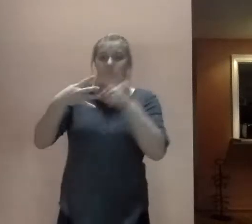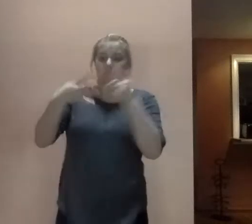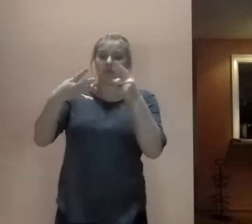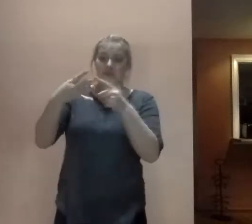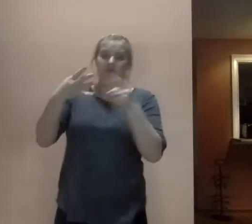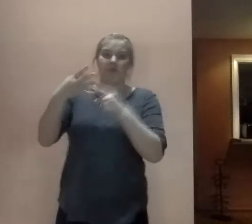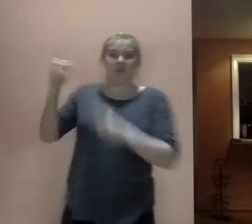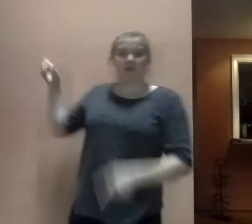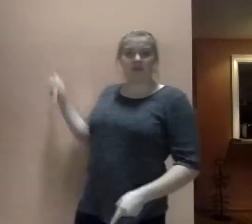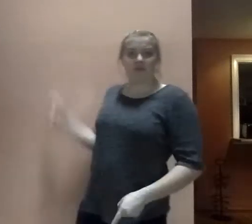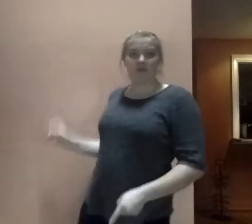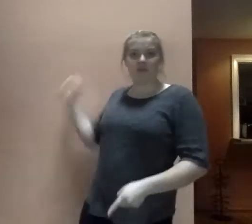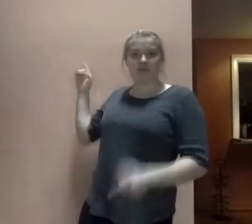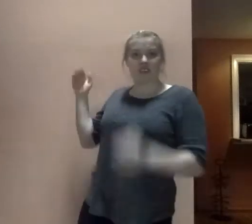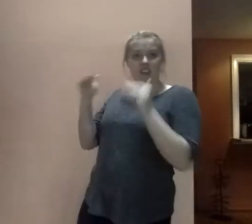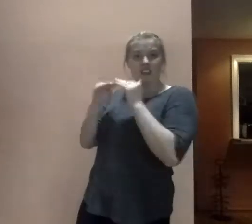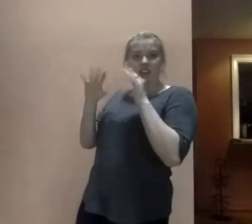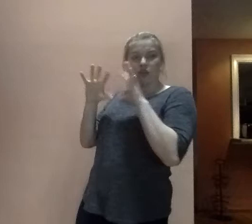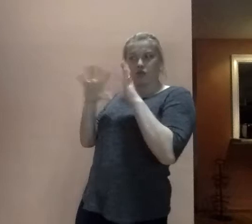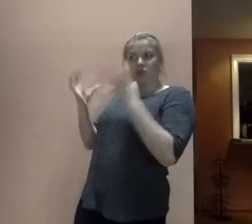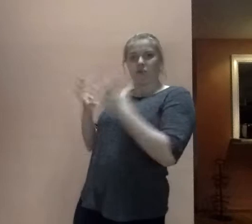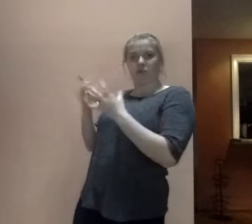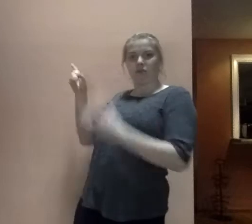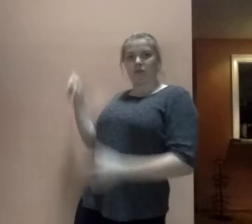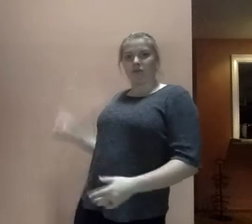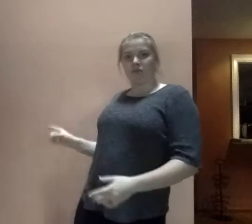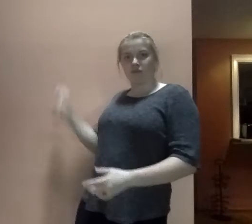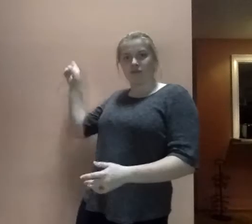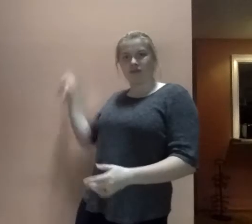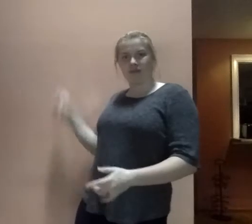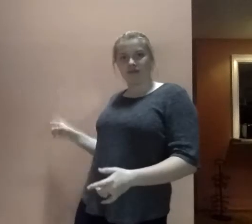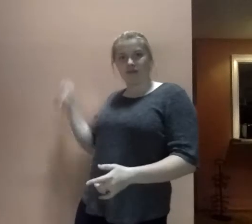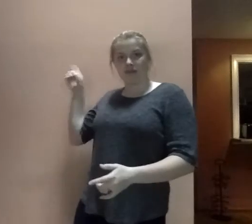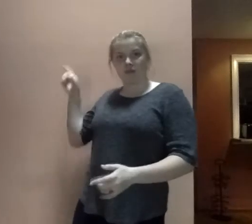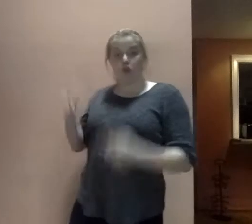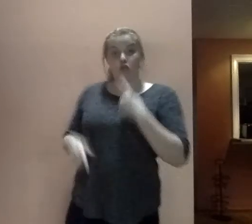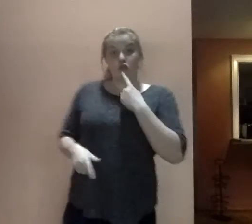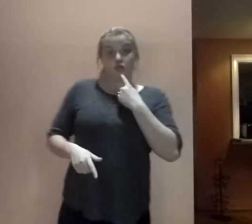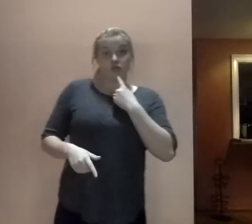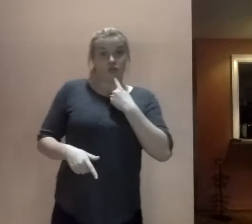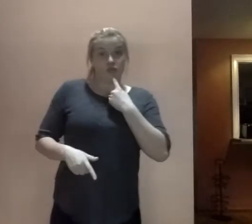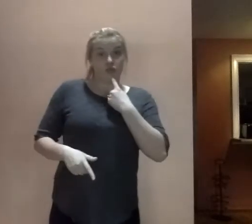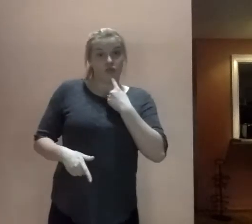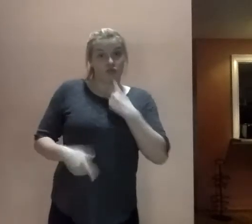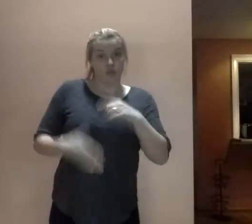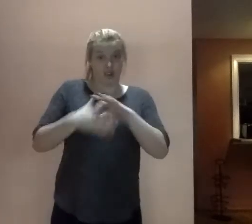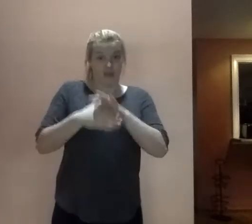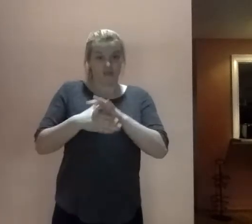plutonium, and classifies red meat as a Group 2 carcinogen. Was this like I had essentially been smoking my entire